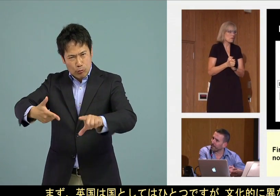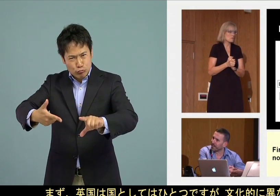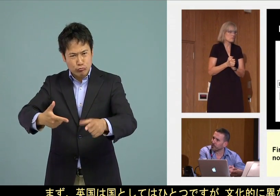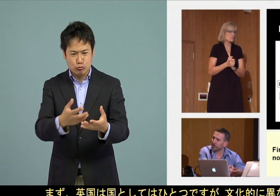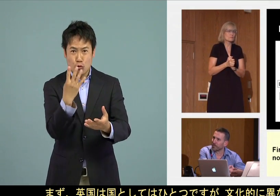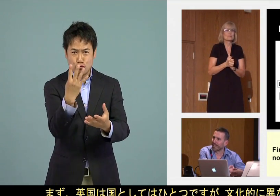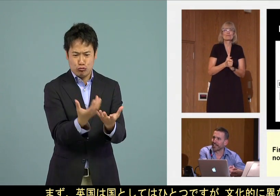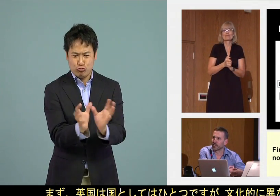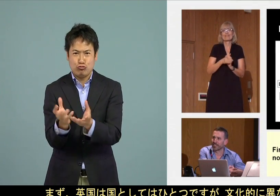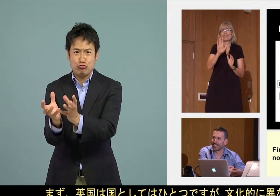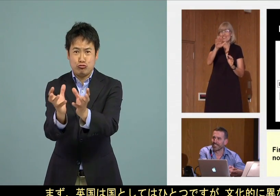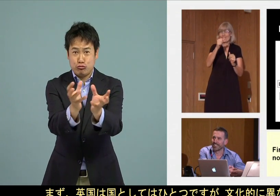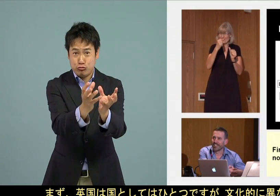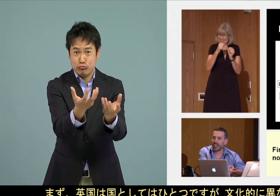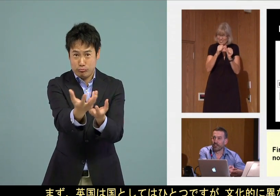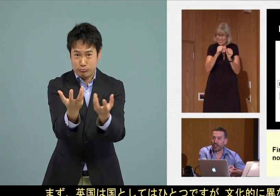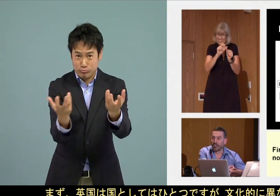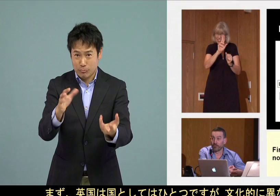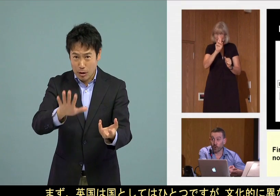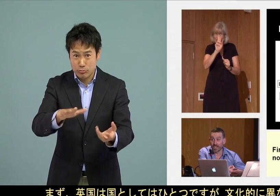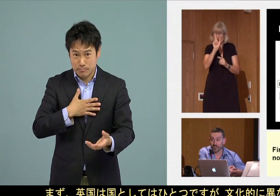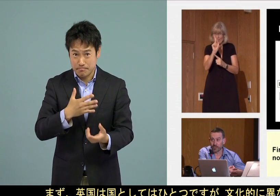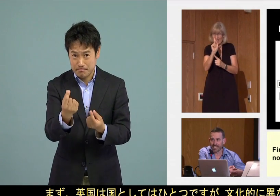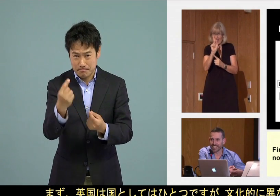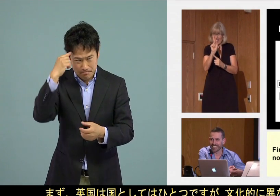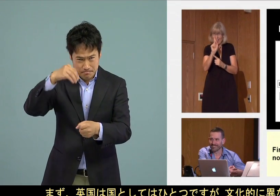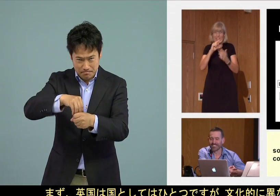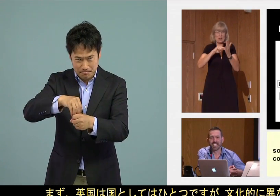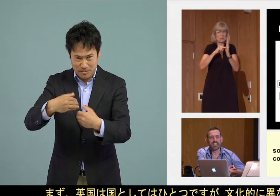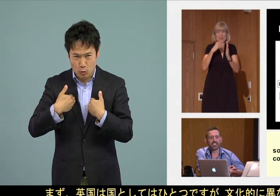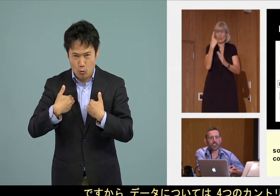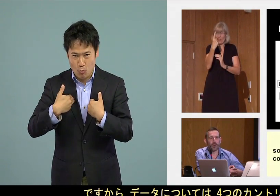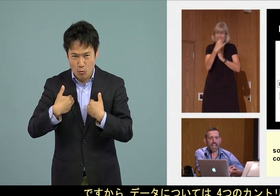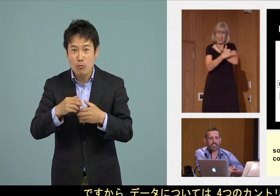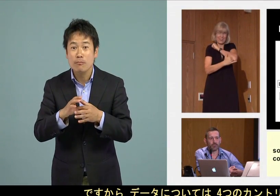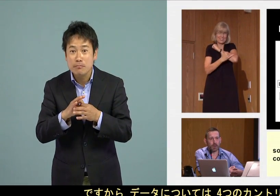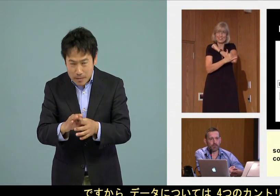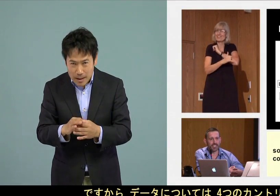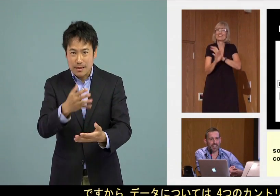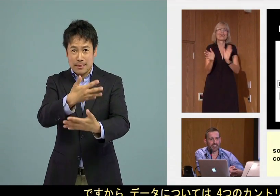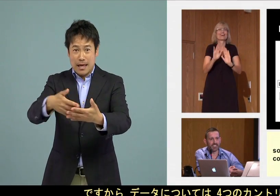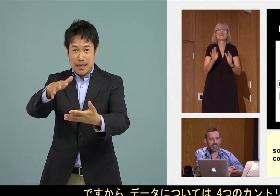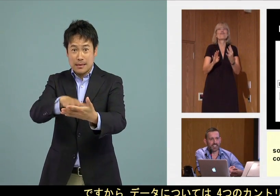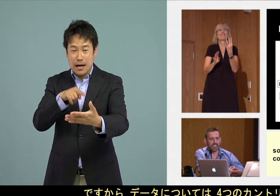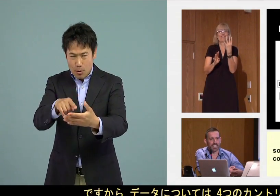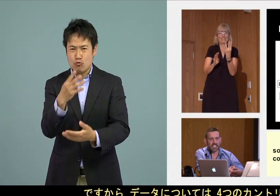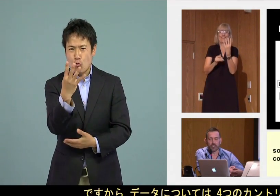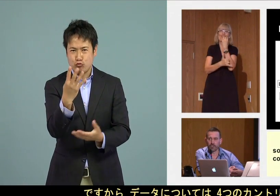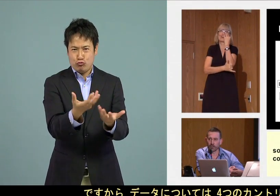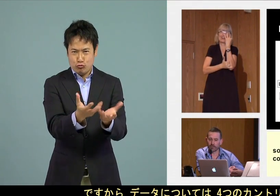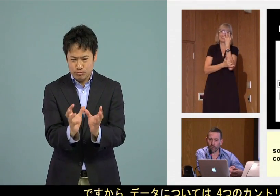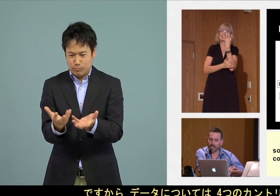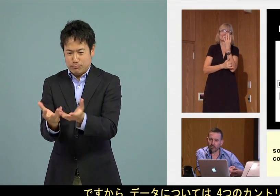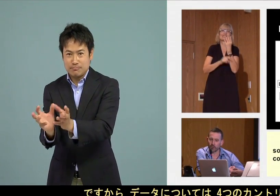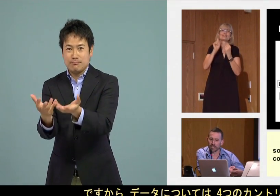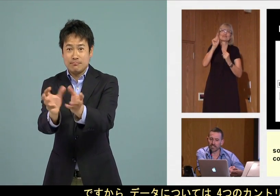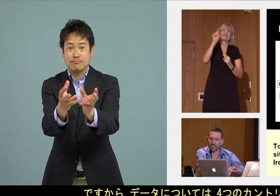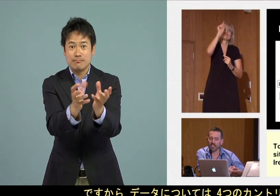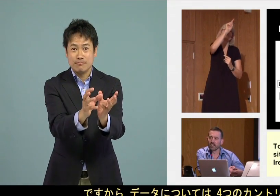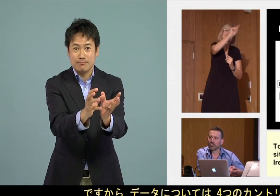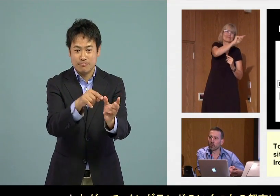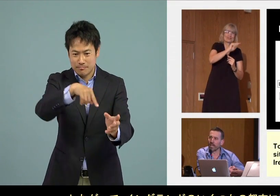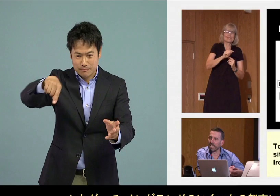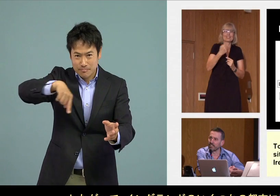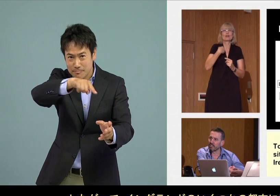not one country, but actually 4 countries. So we had to represent each of those 4